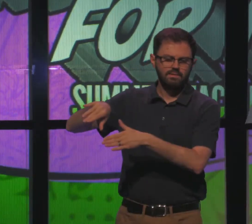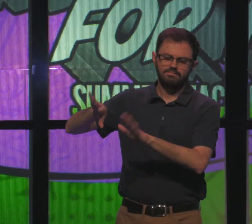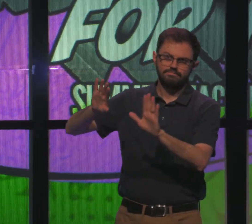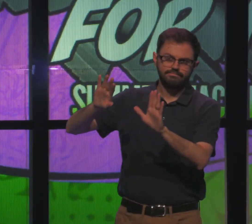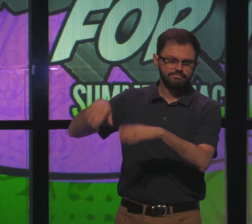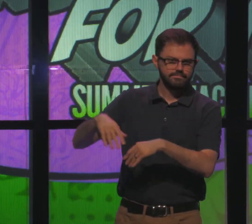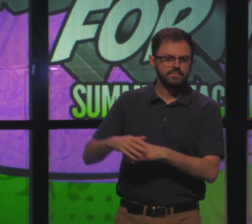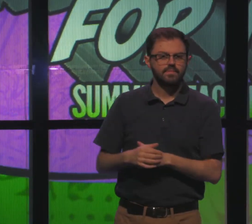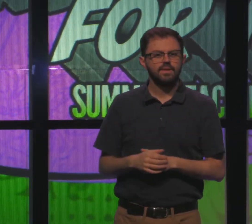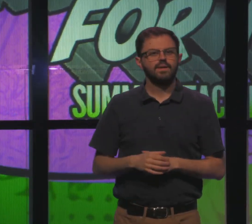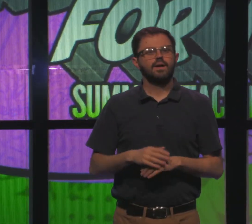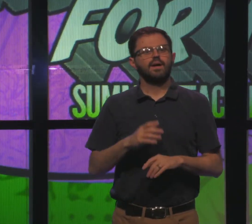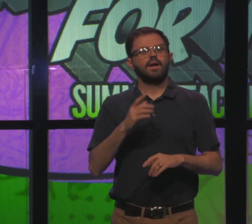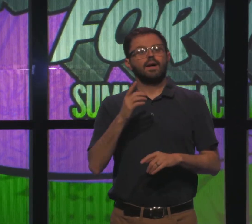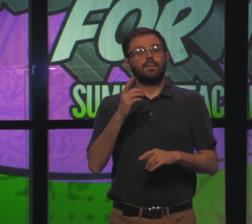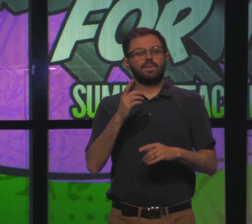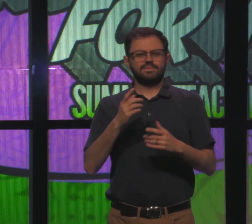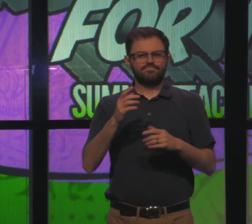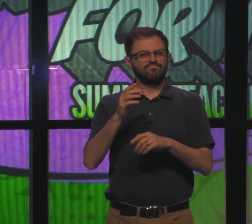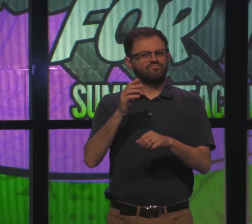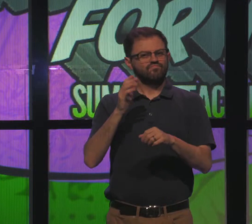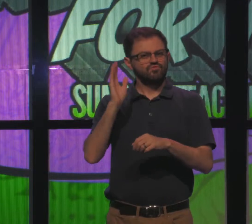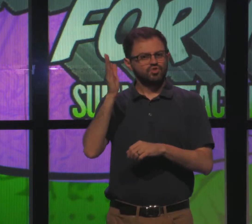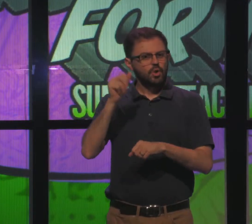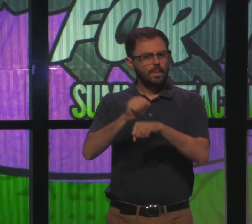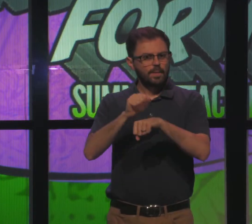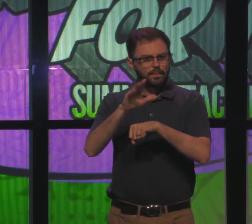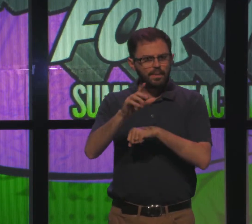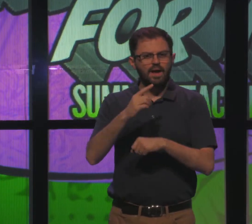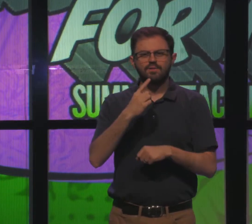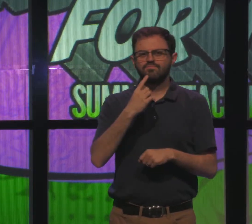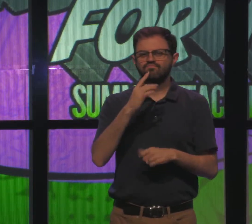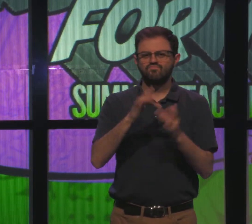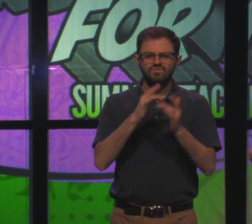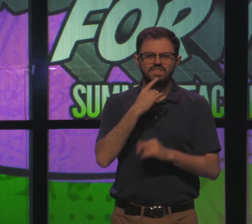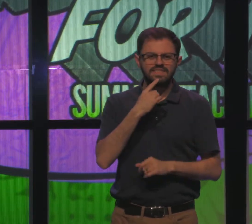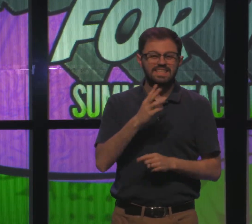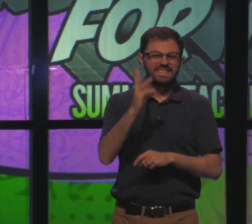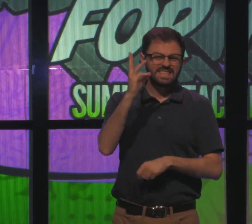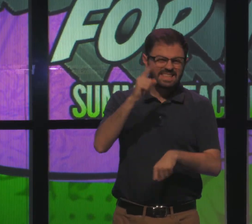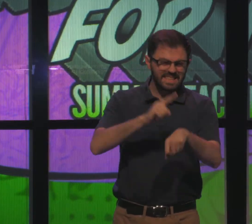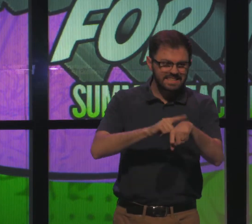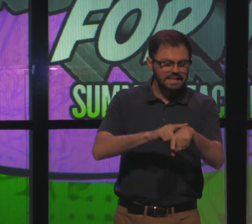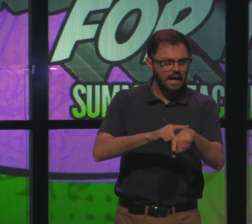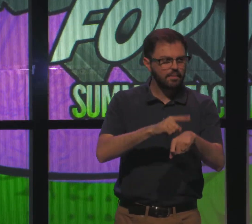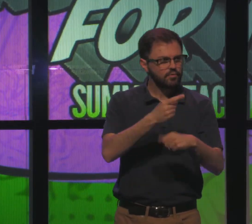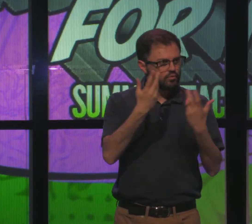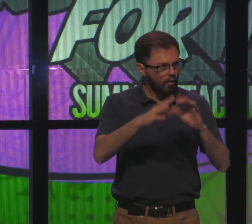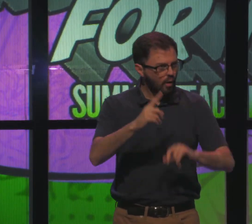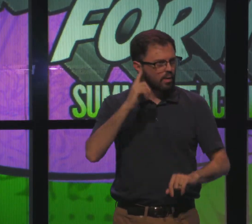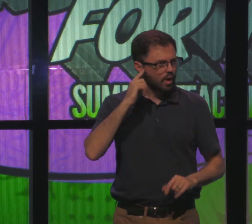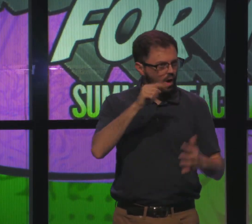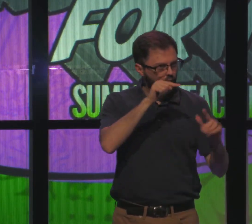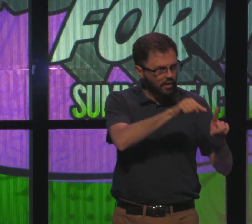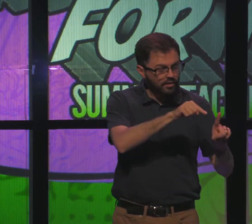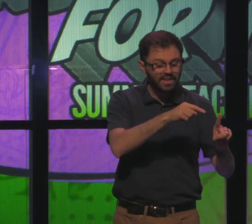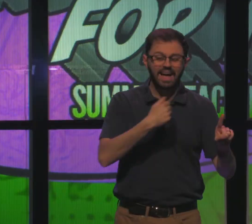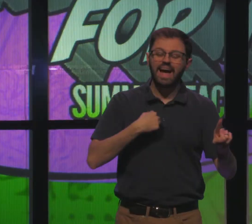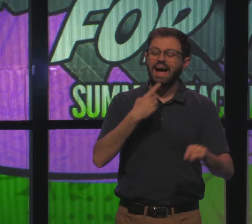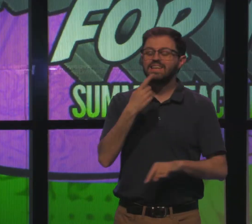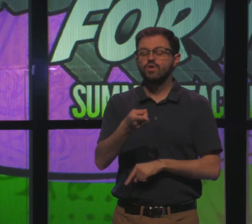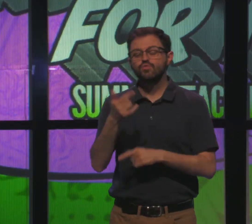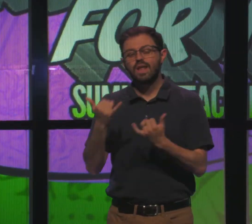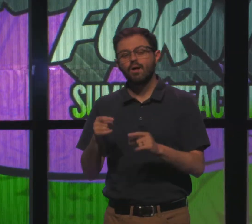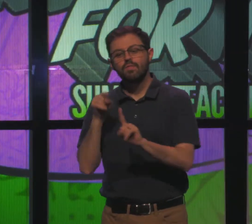times in the Sermon on the Mount, Jesus says, you've heard it said, but I say to you. Jesus is demonstrating for us. He's demonstrating the